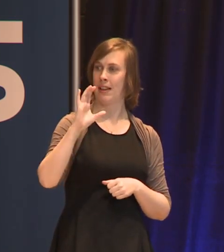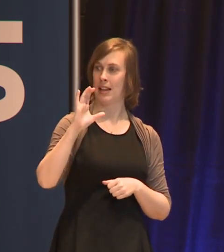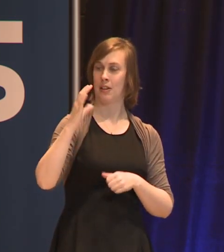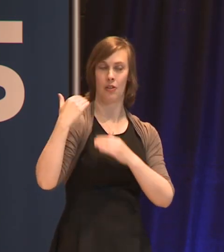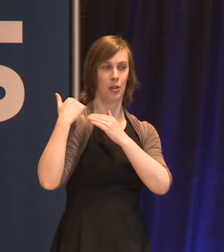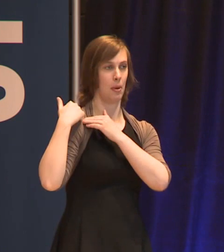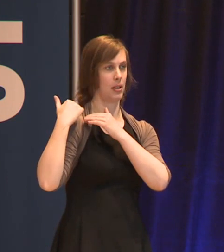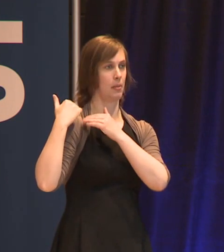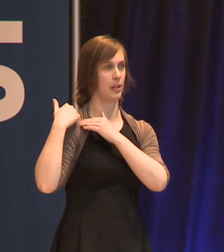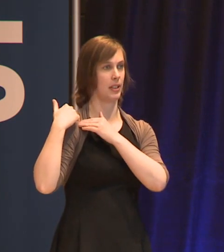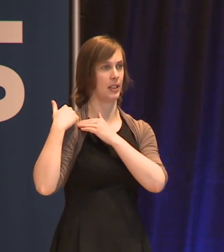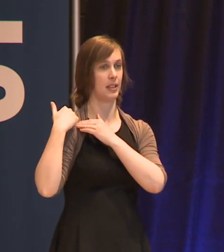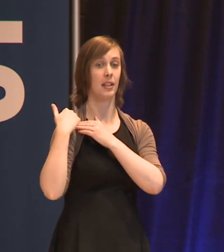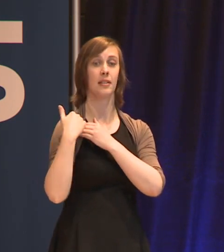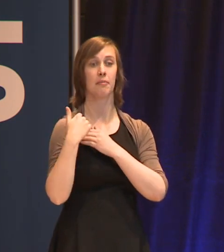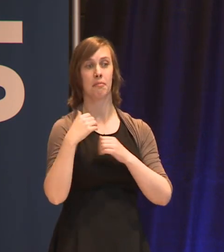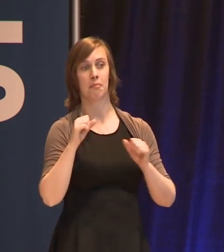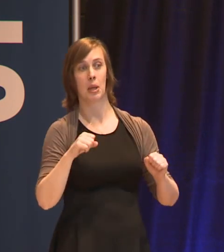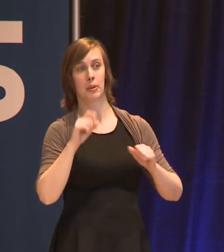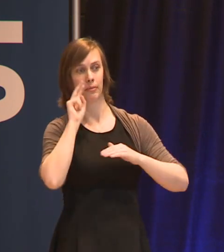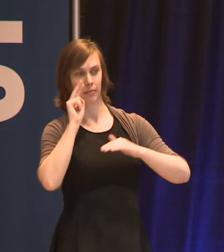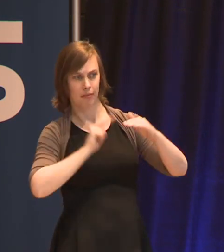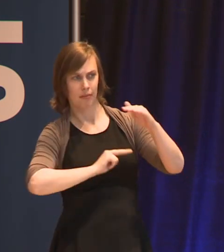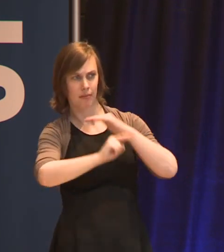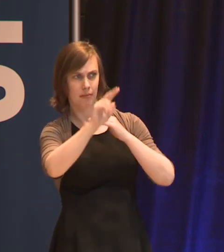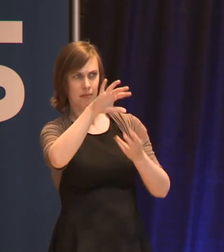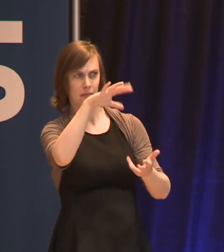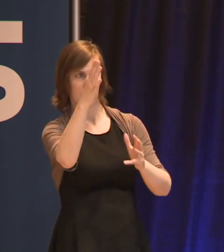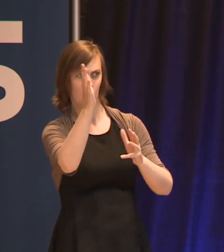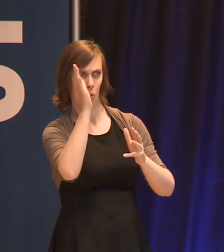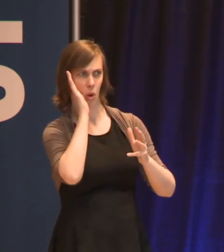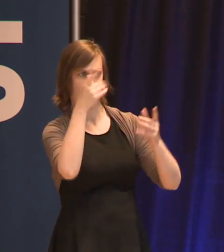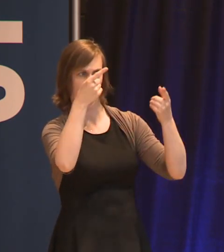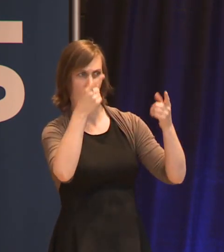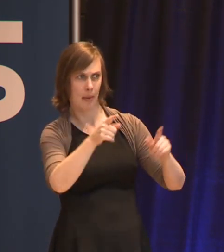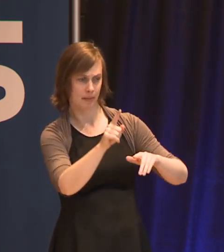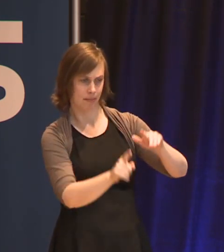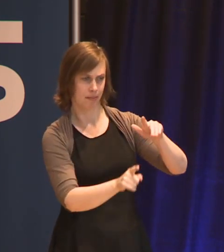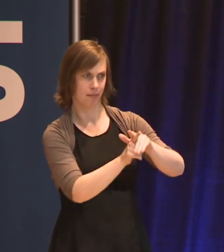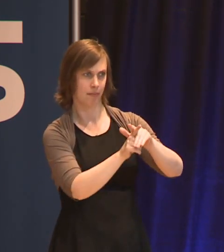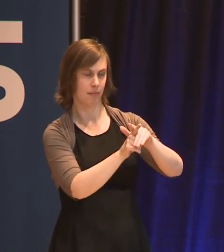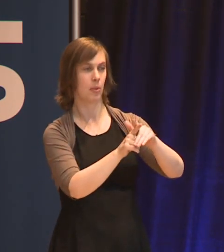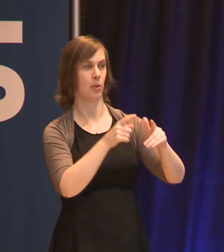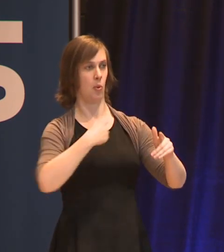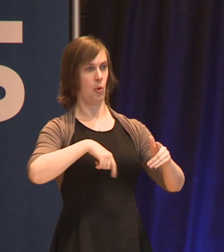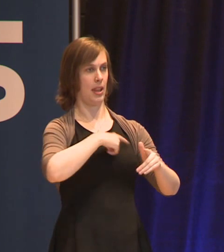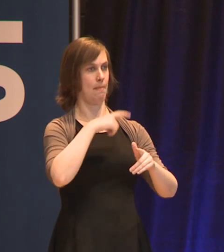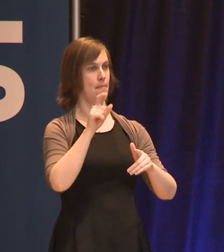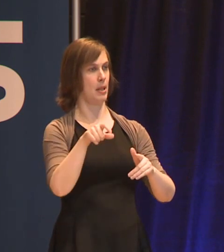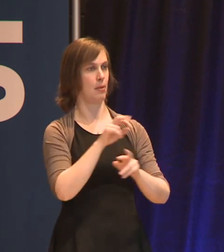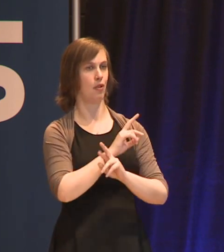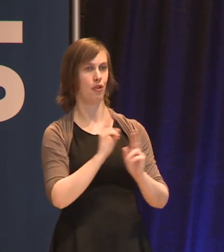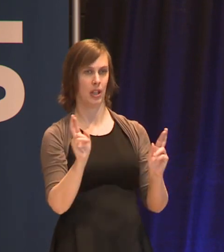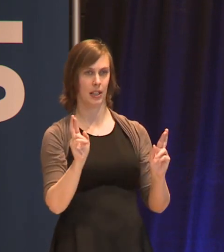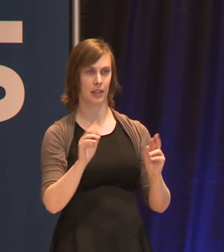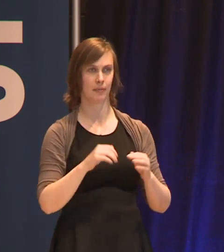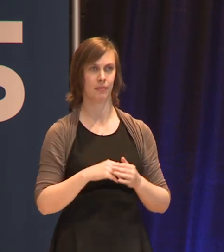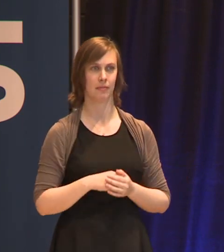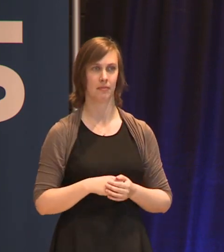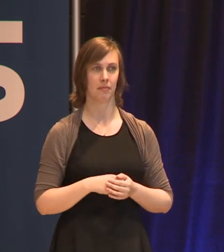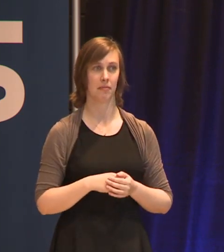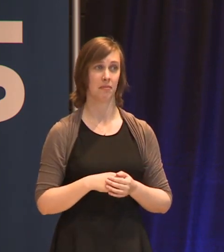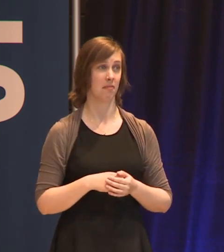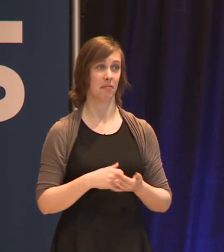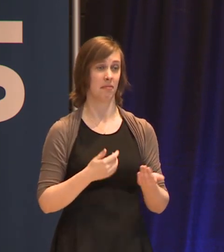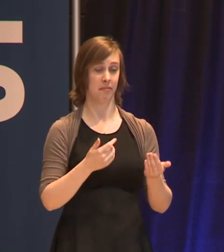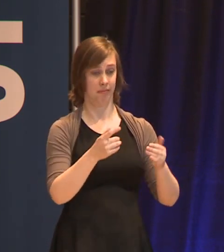always expect the unexpected and to prepare yourself for such situations, because you'll never know when you'll be called upon